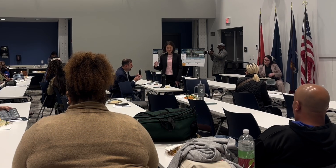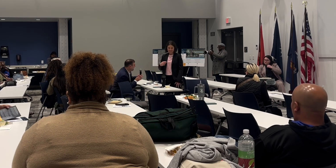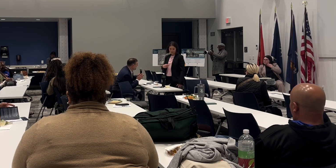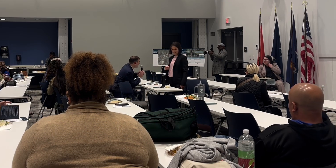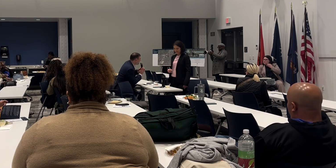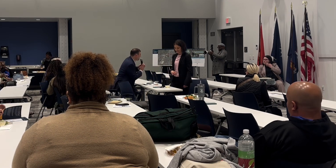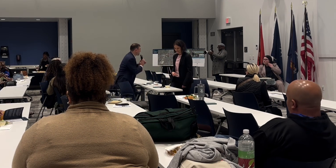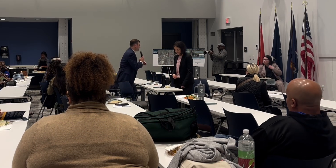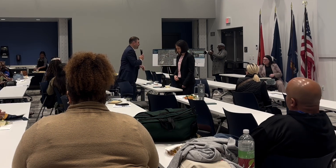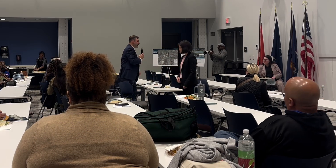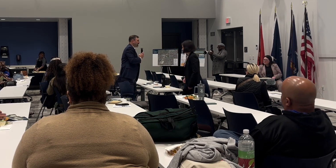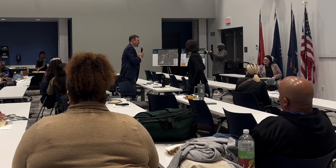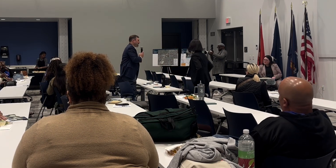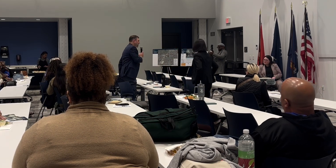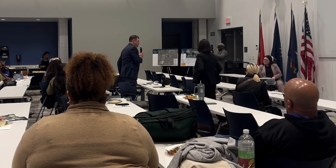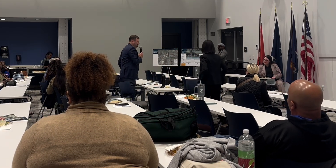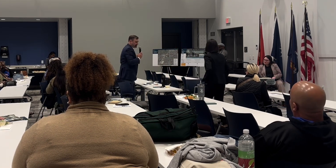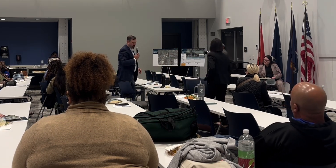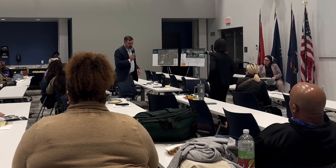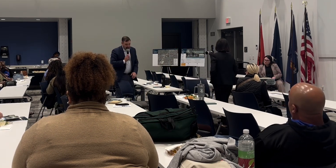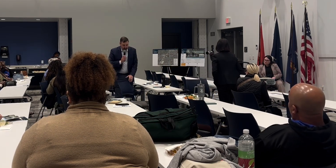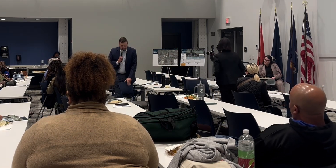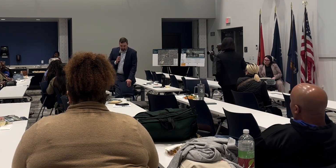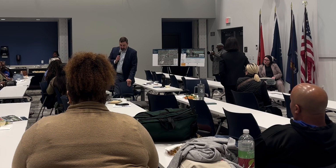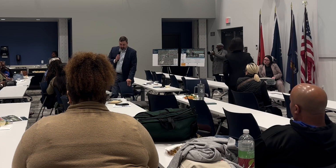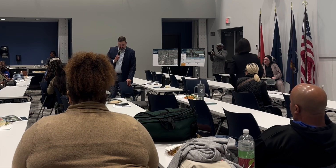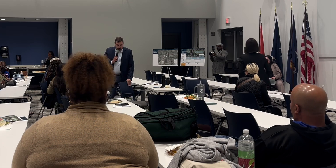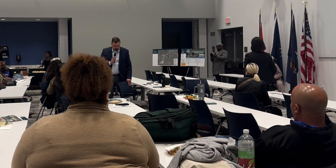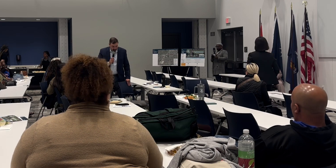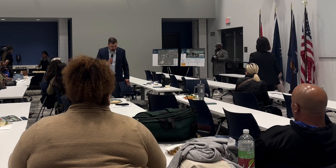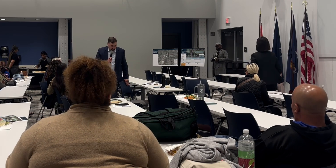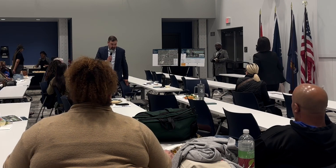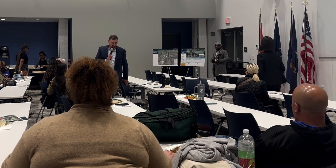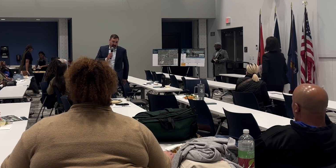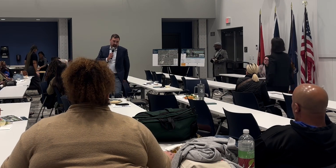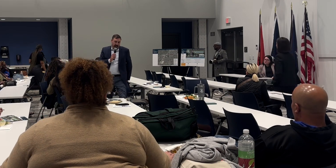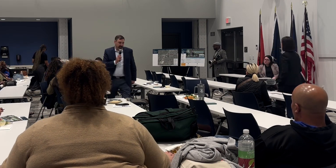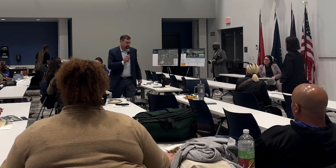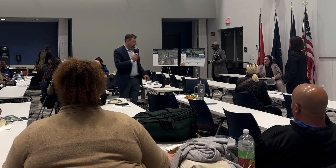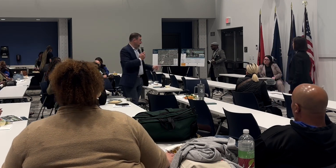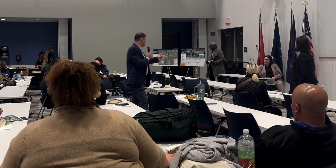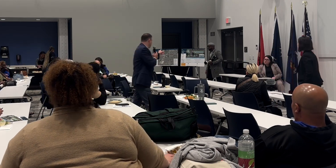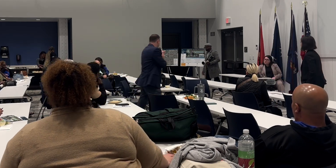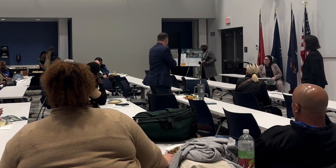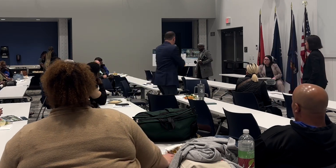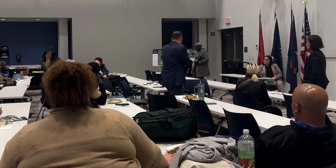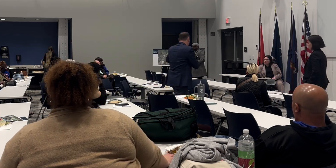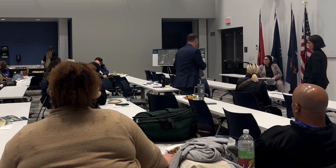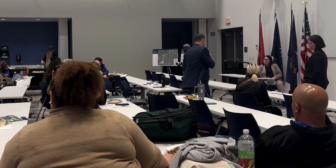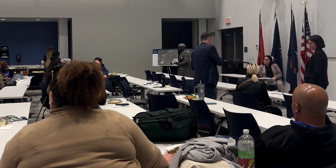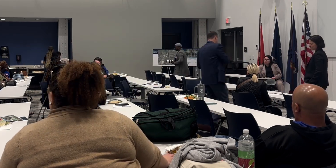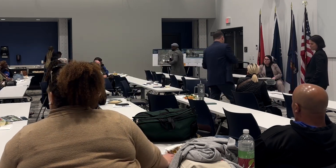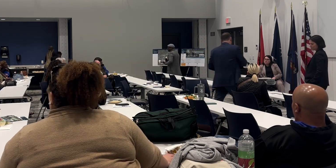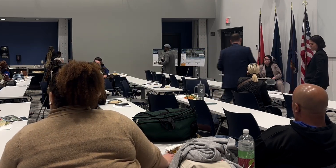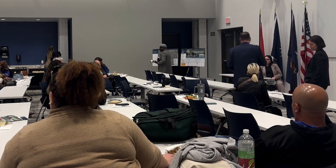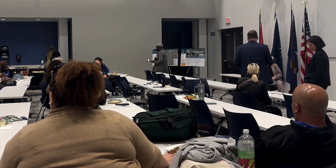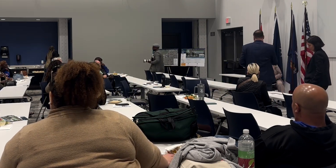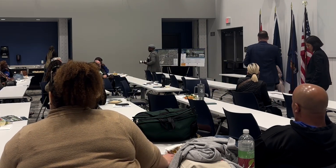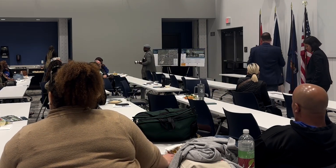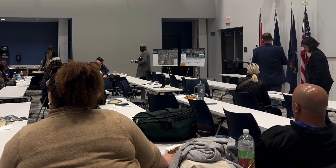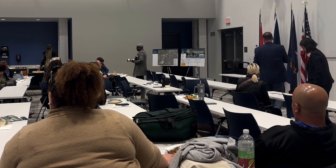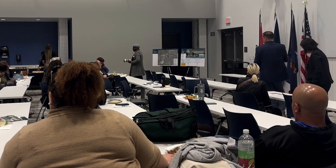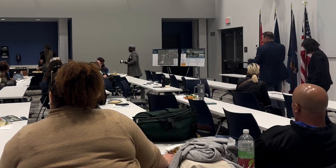Okay. Sure. So I'm going to move up by these boards. There's handouts of the same